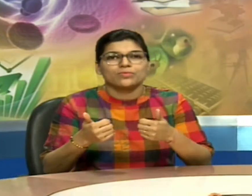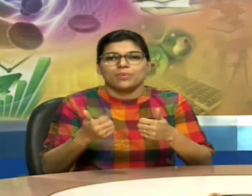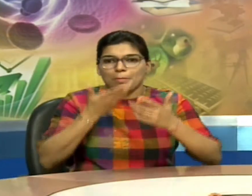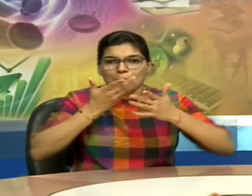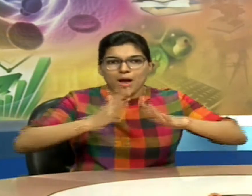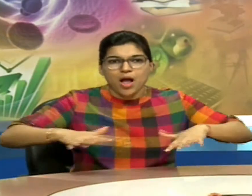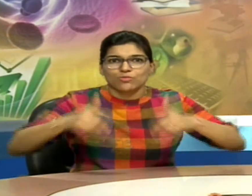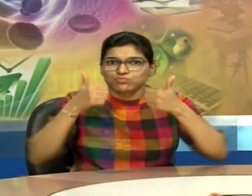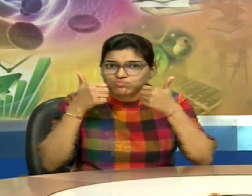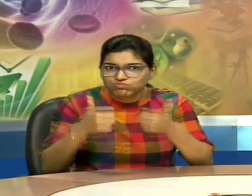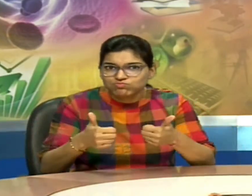good smell,